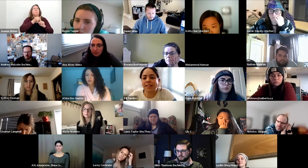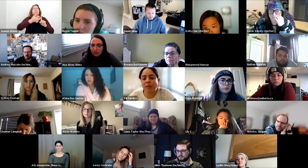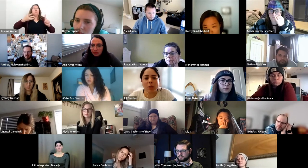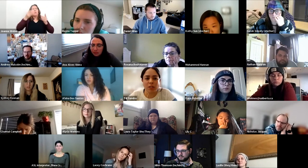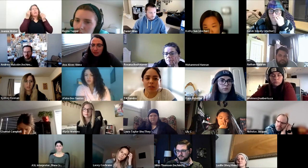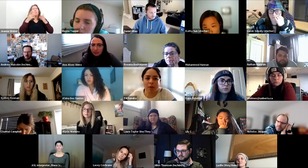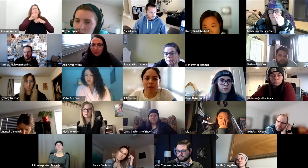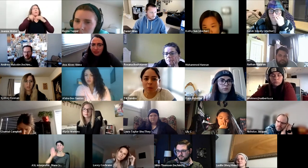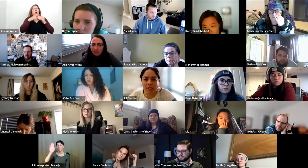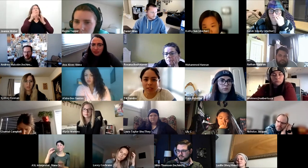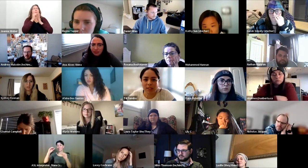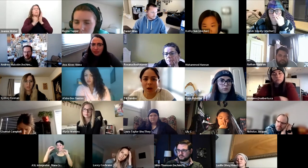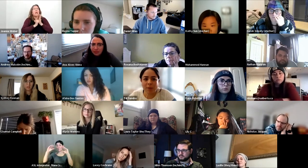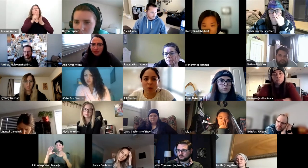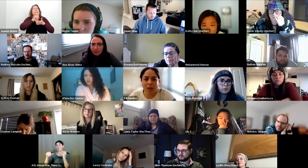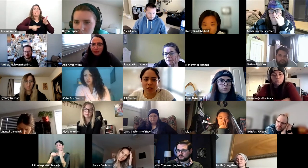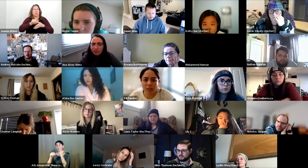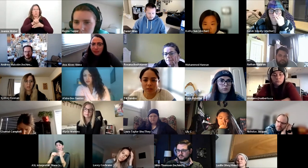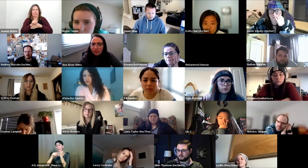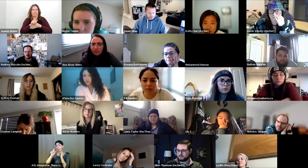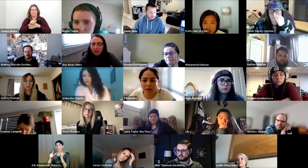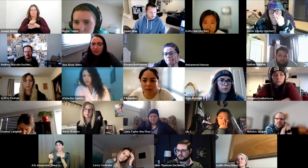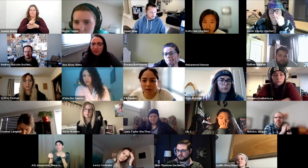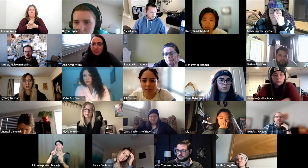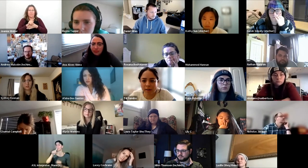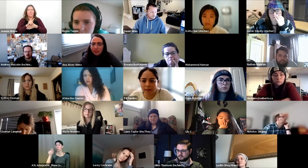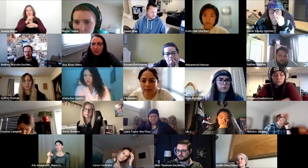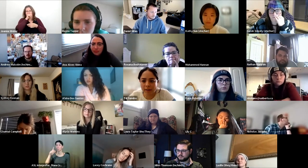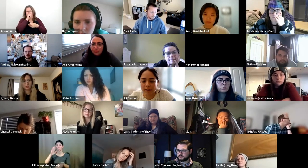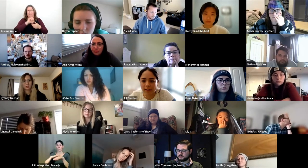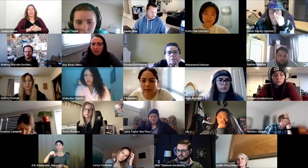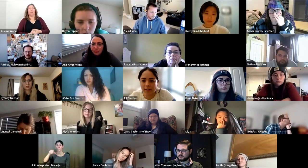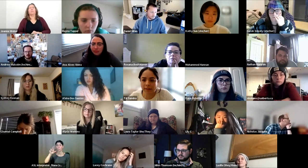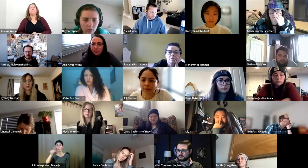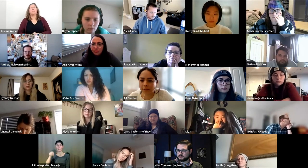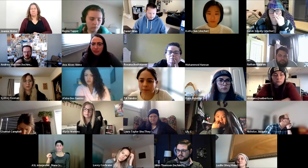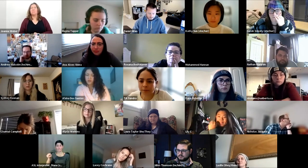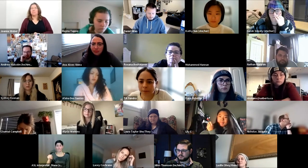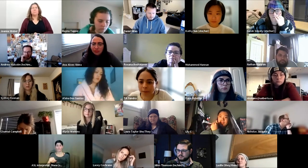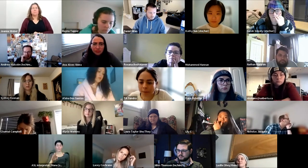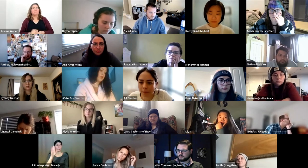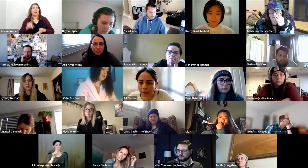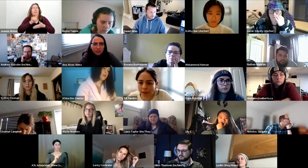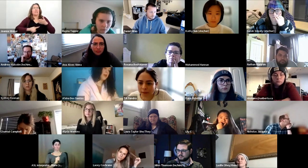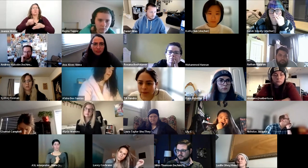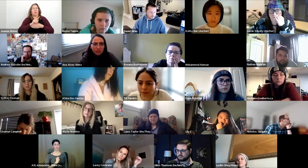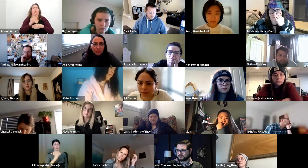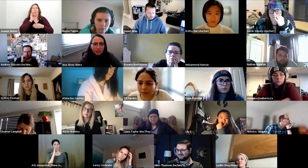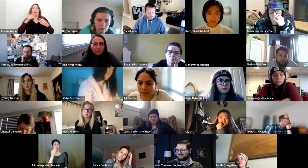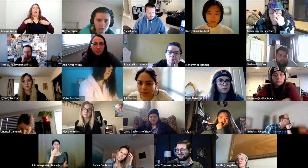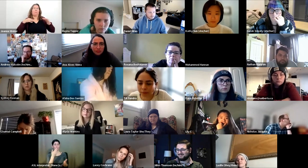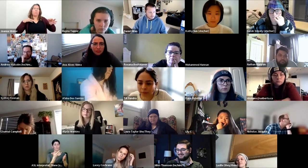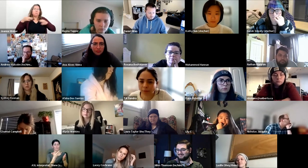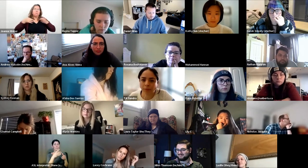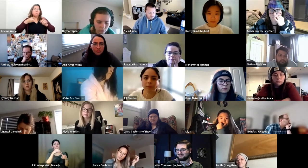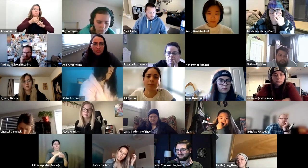They're asking questions about the quizzes, how many questions there are. Okay, I will go into eClass and post all